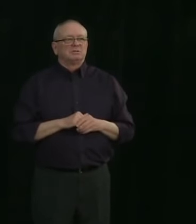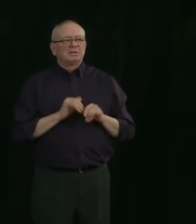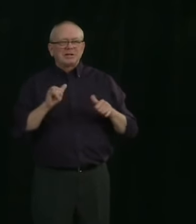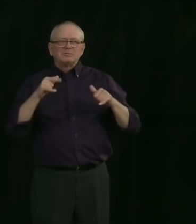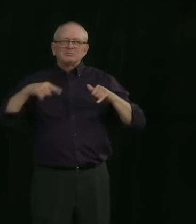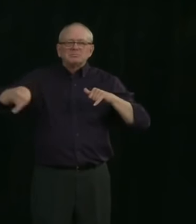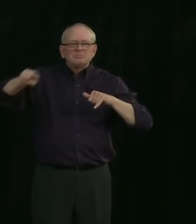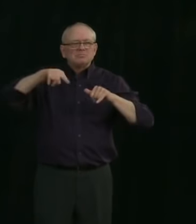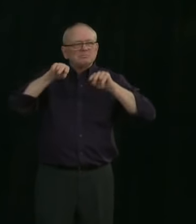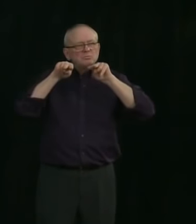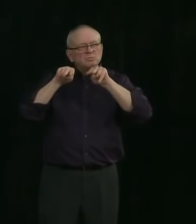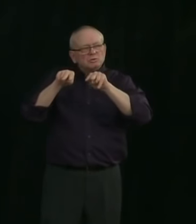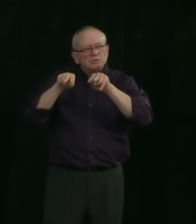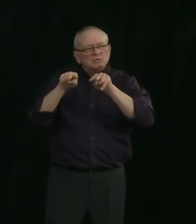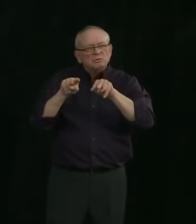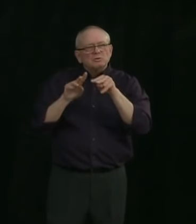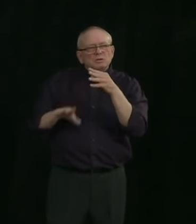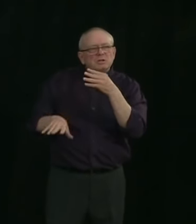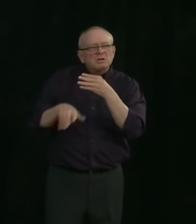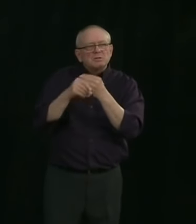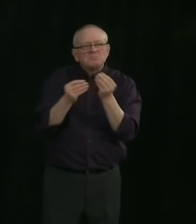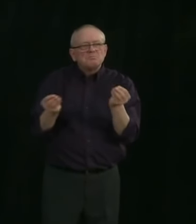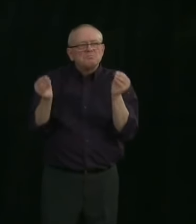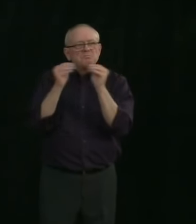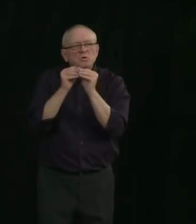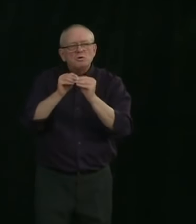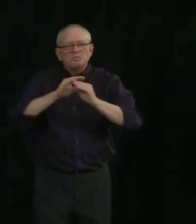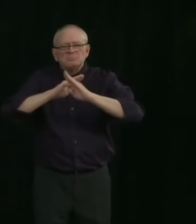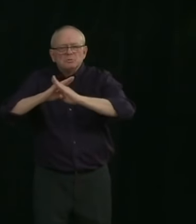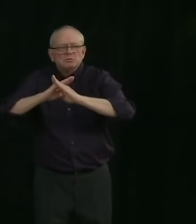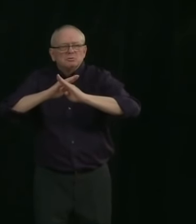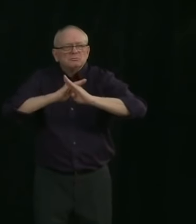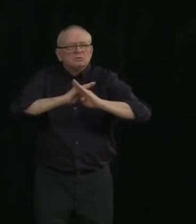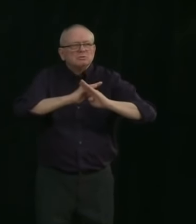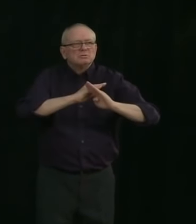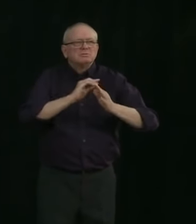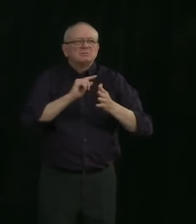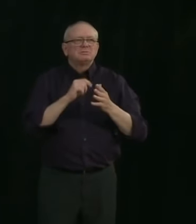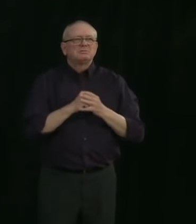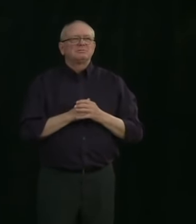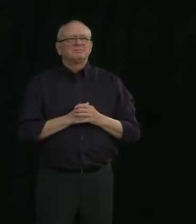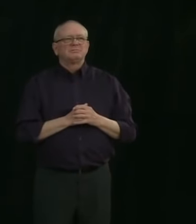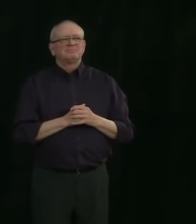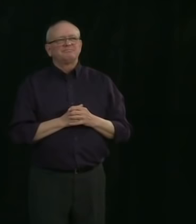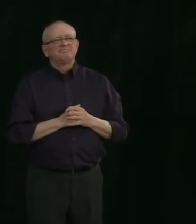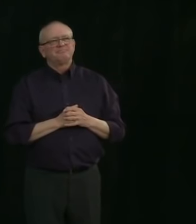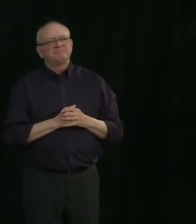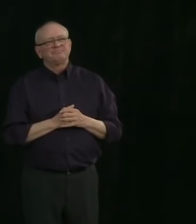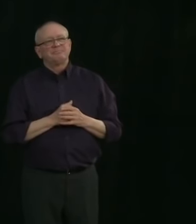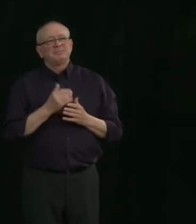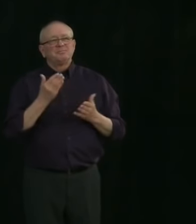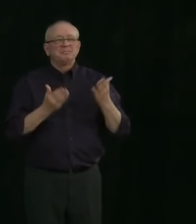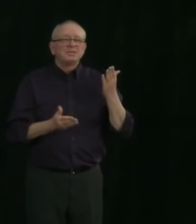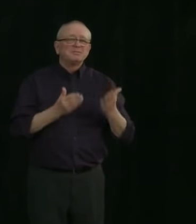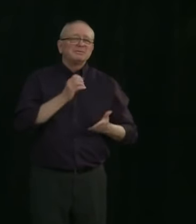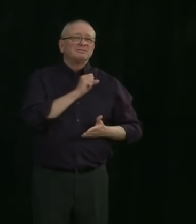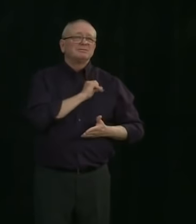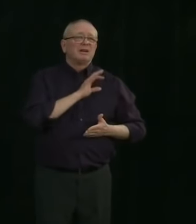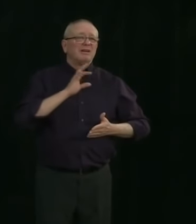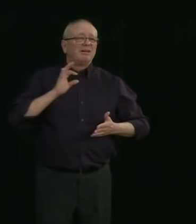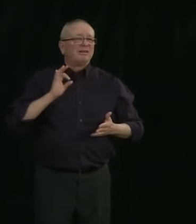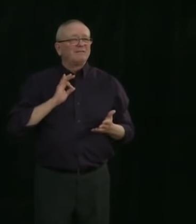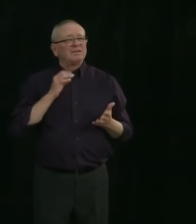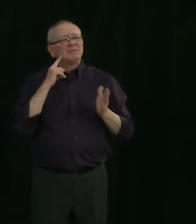considering additional measures that we may need to take, and we've spoken before about having staff move from from